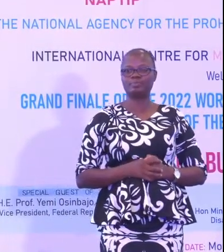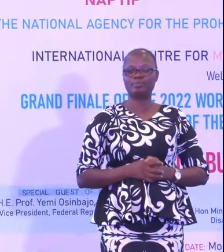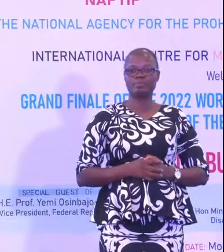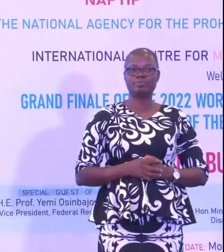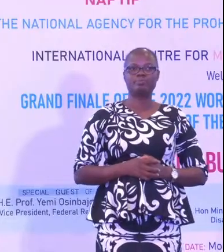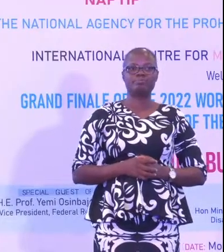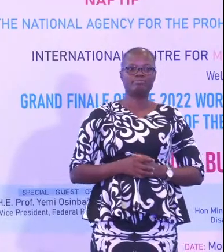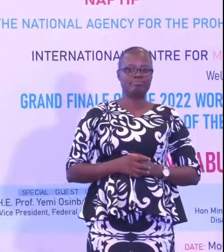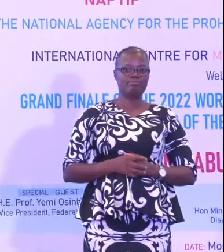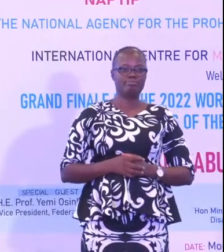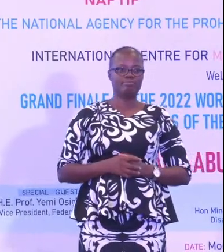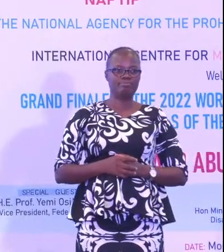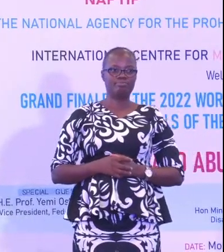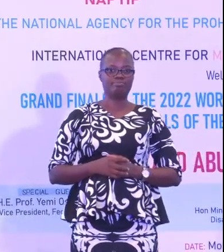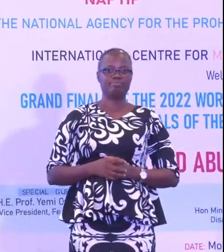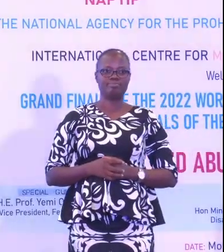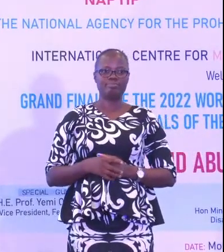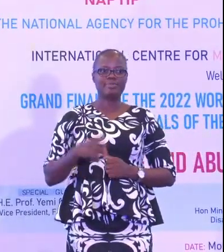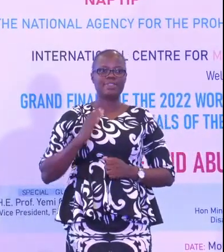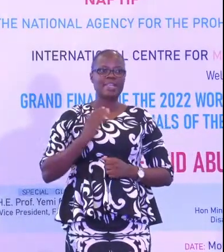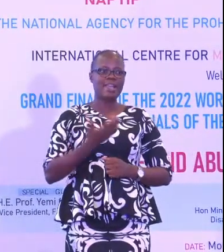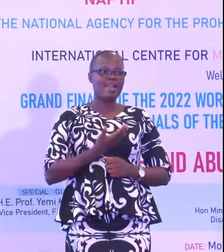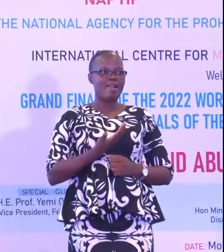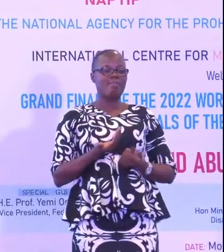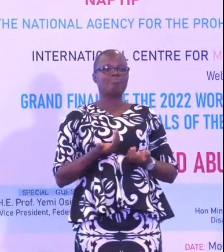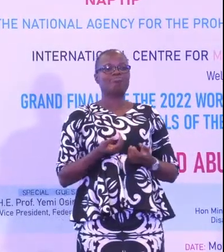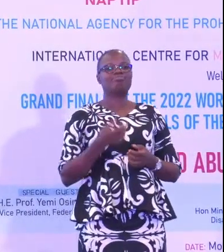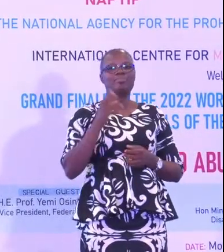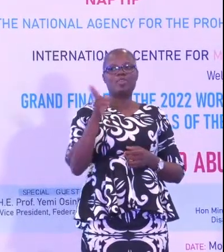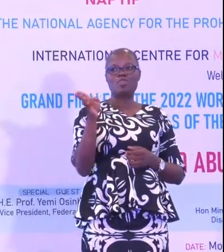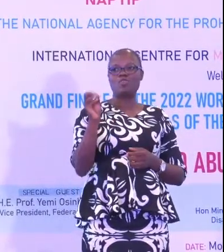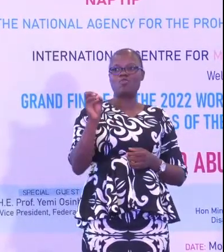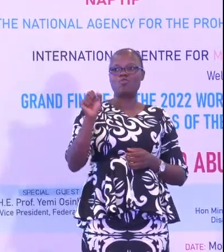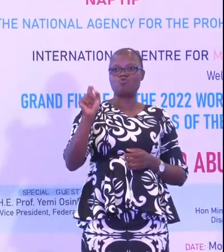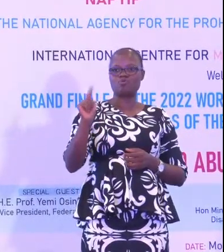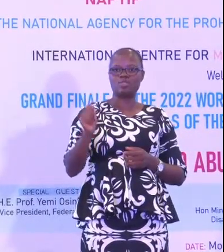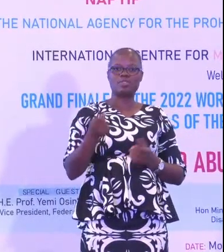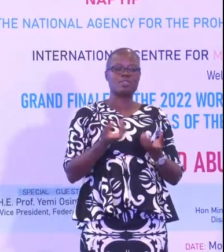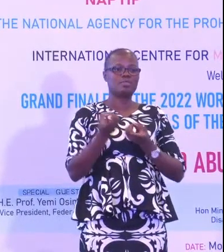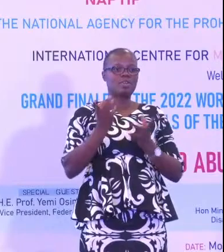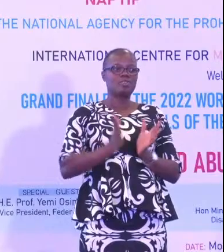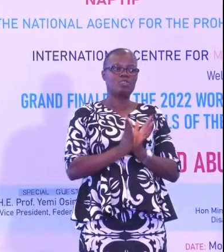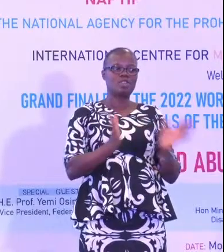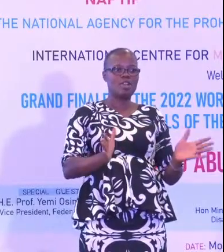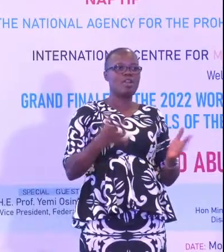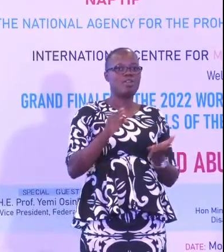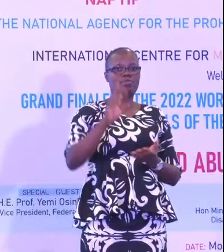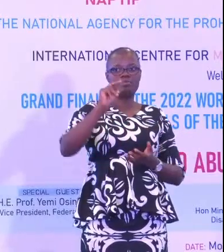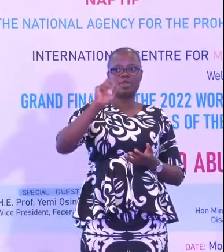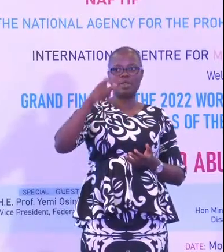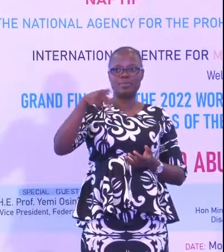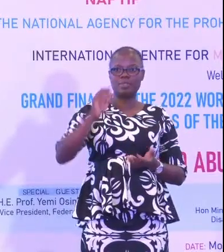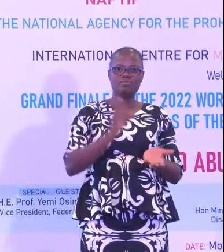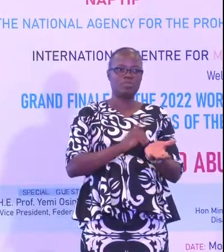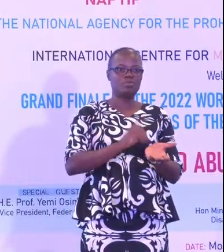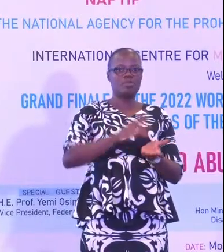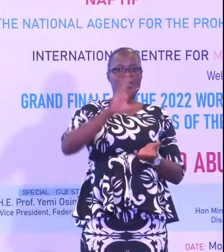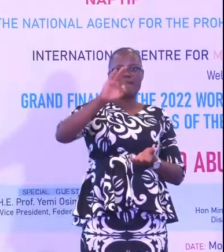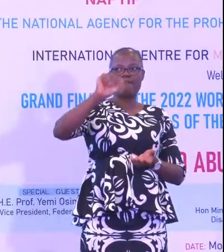Our host and Director General of NAPTIP, Dr. Fatima